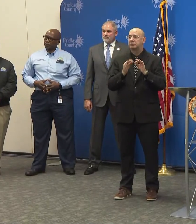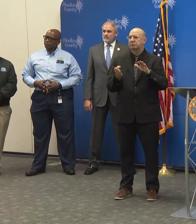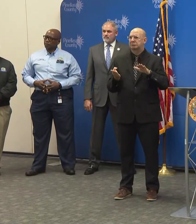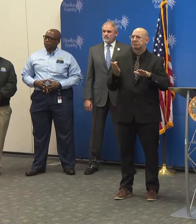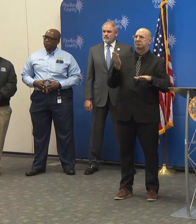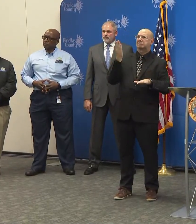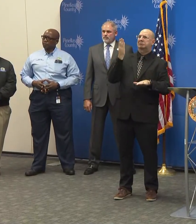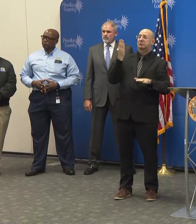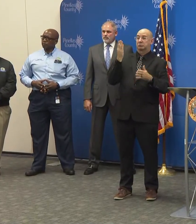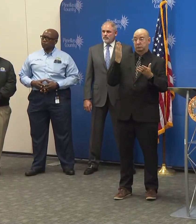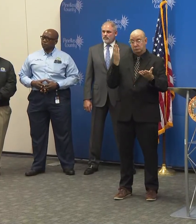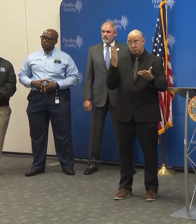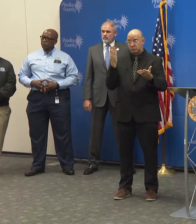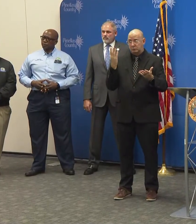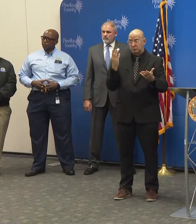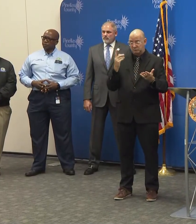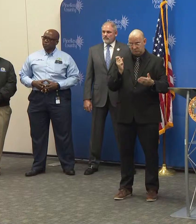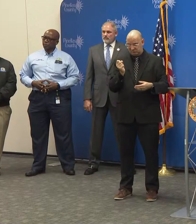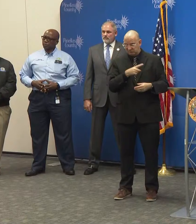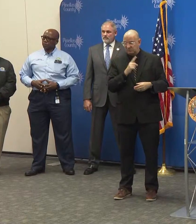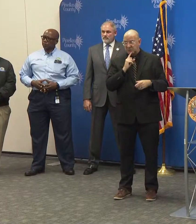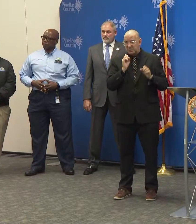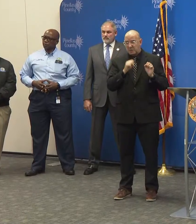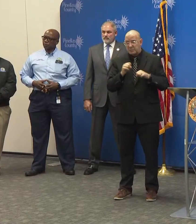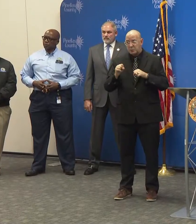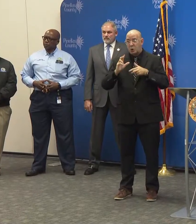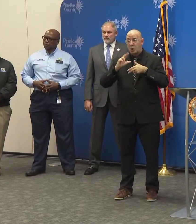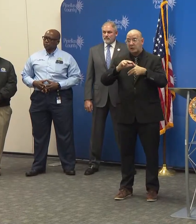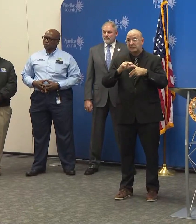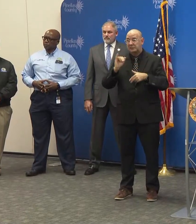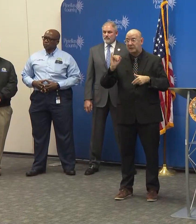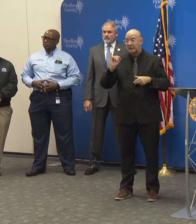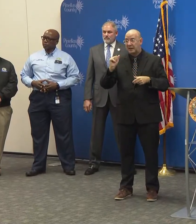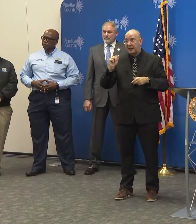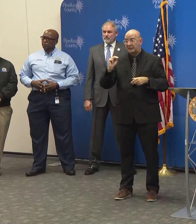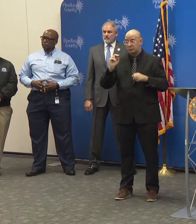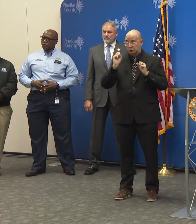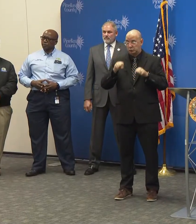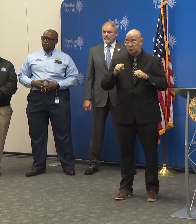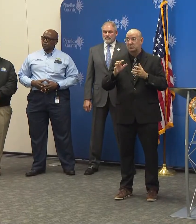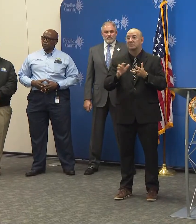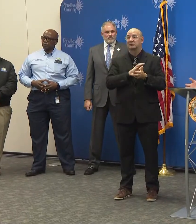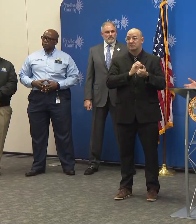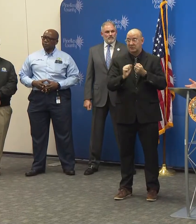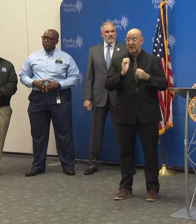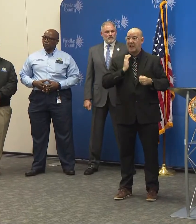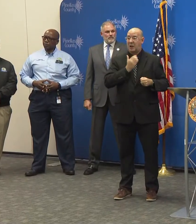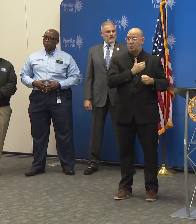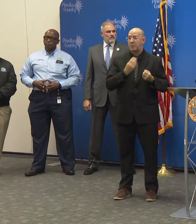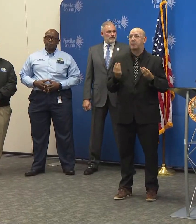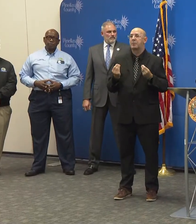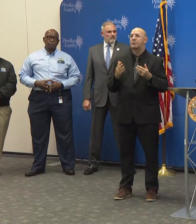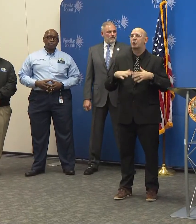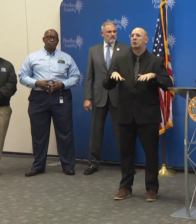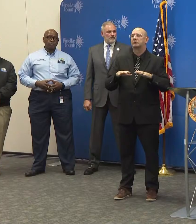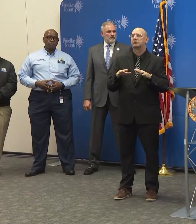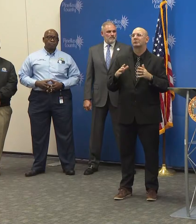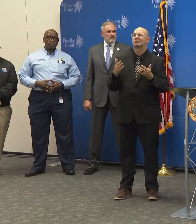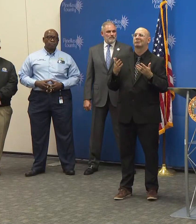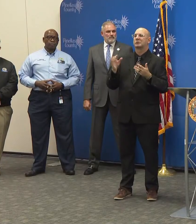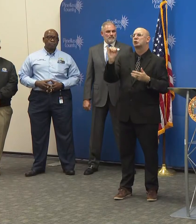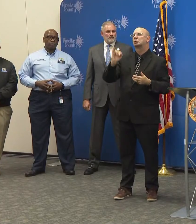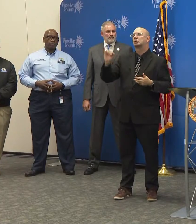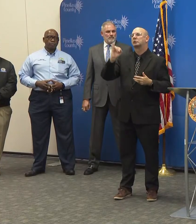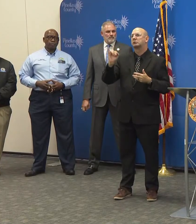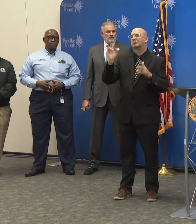a possibility that Hurricane Ian could devastate, destroy the property insurance market? So what I would say, clearly when you look at the